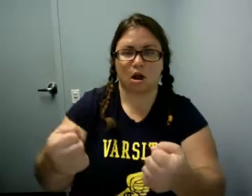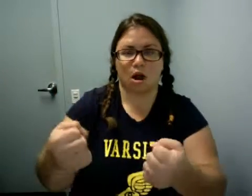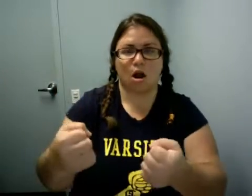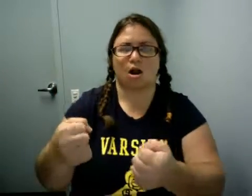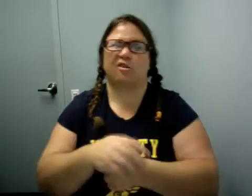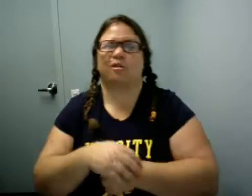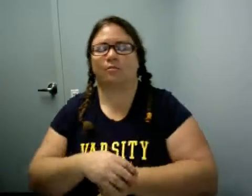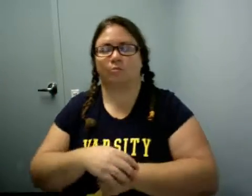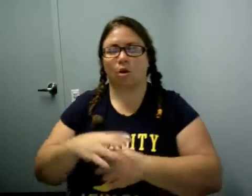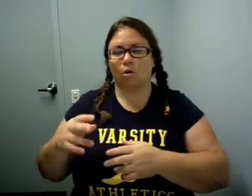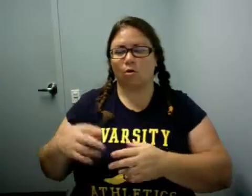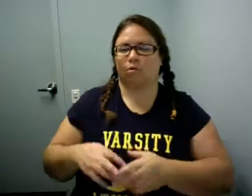and finally get to Niagara Falls.